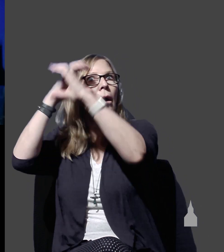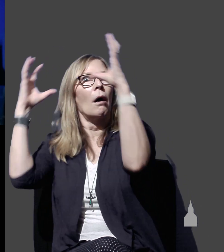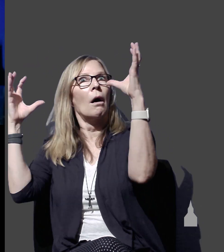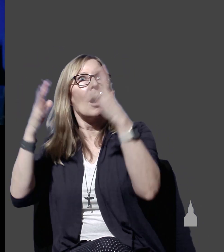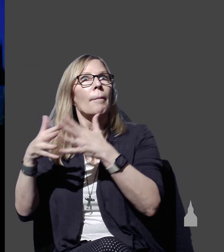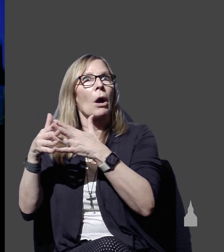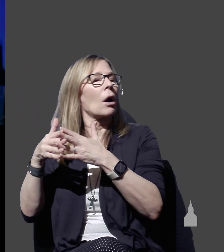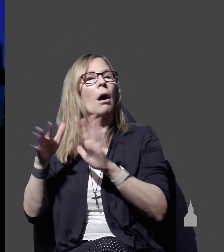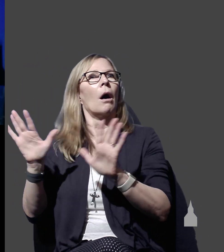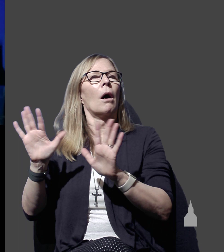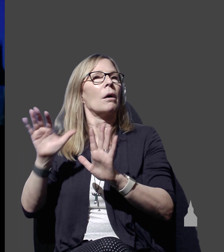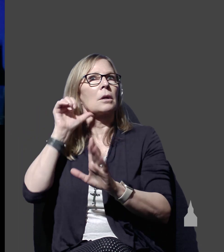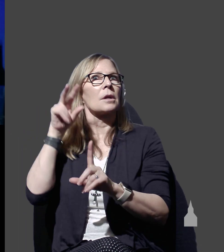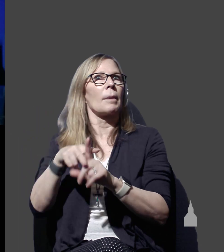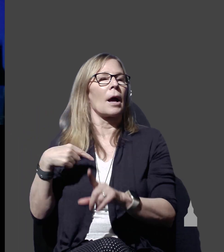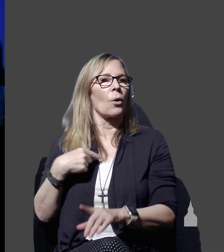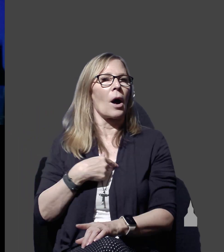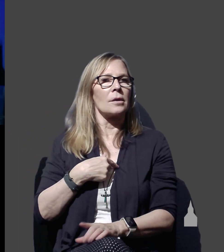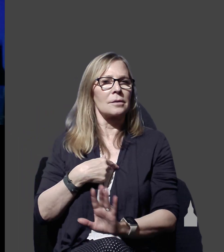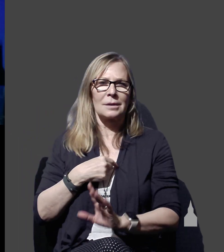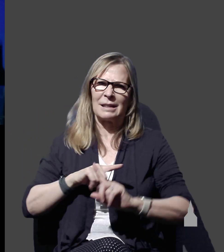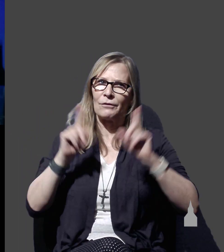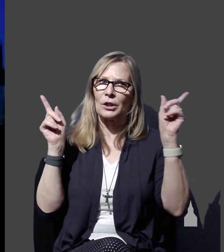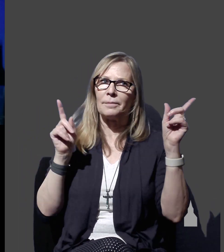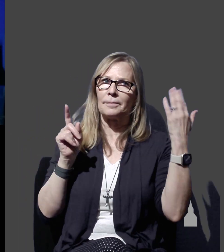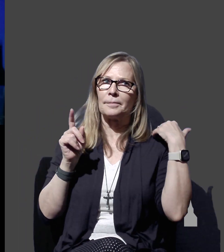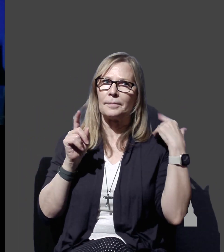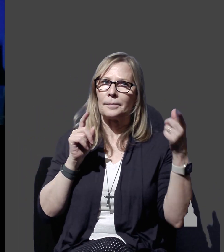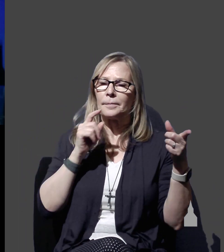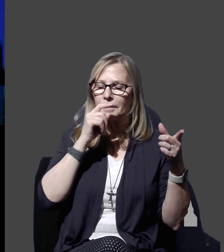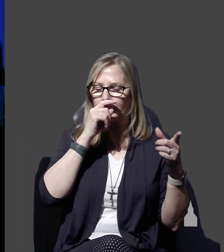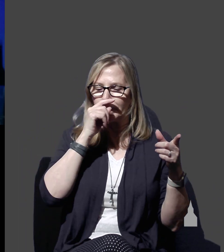in America and think, well, this doesn't apply to us.